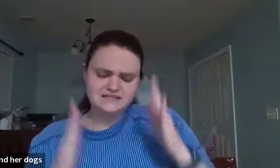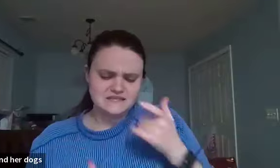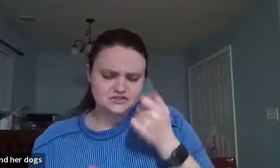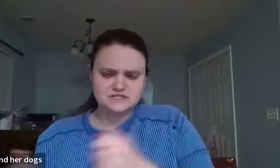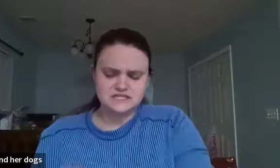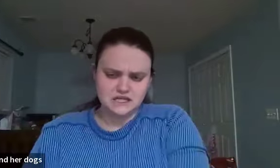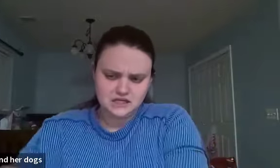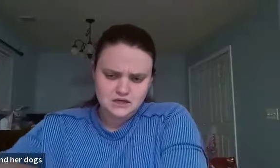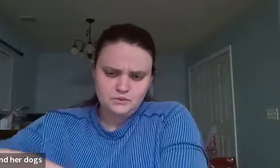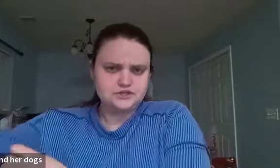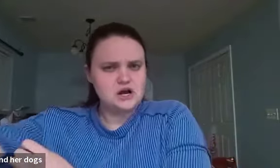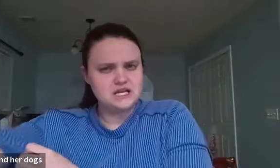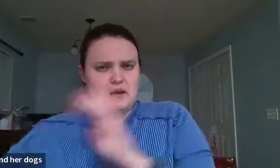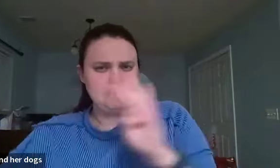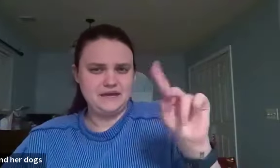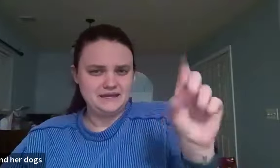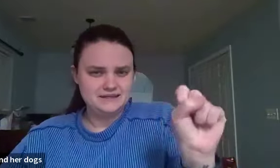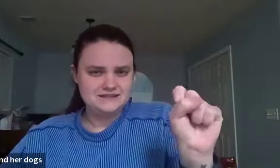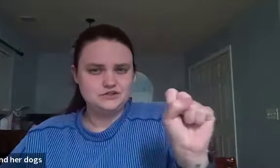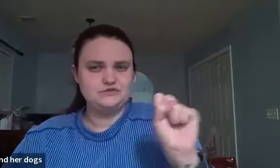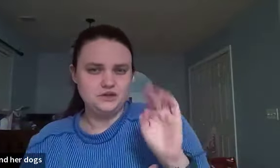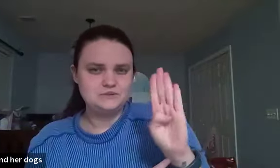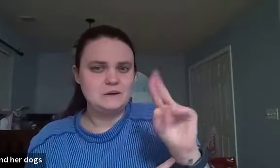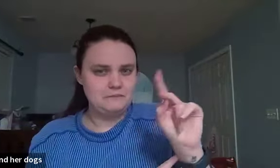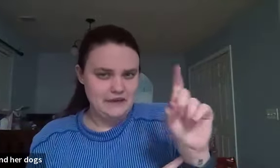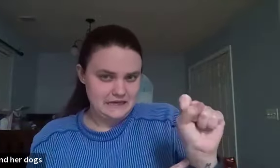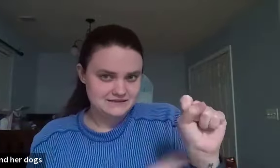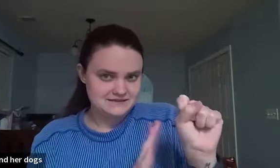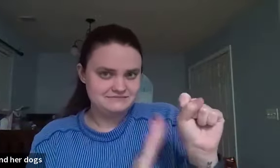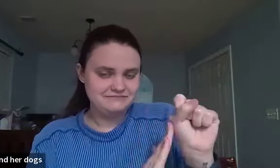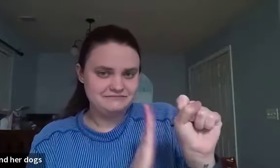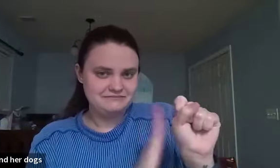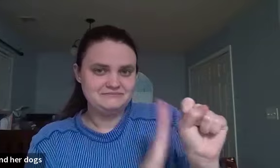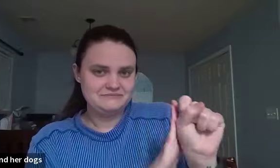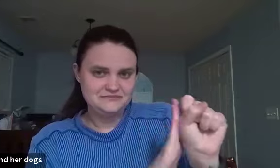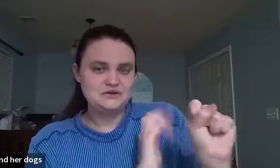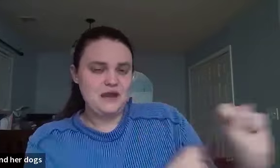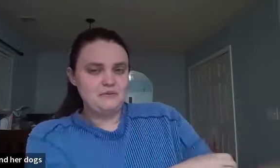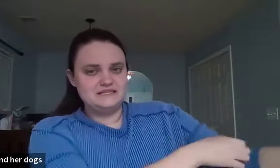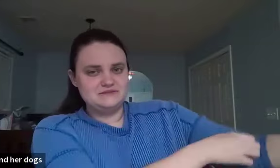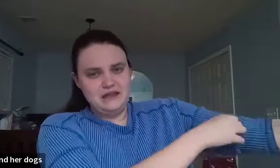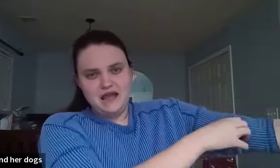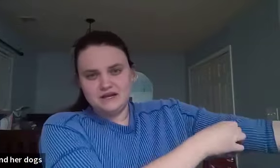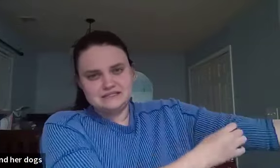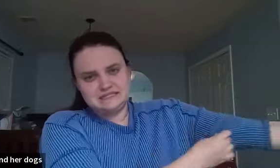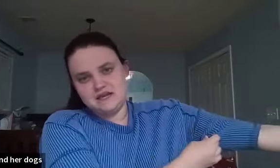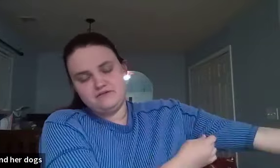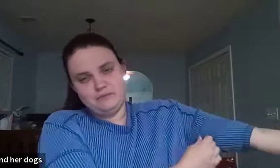gets interesting when you're talking about bands, you fingerspell bands. So that one doesn't really, I have not seen a sign for